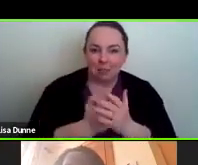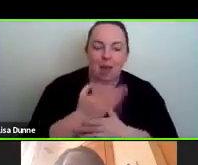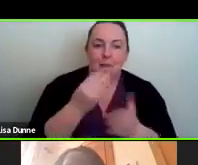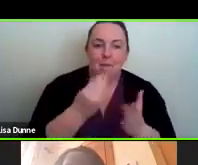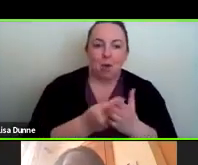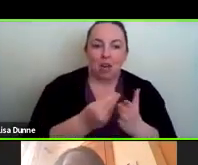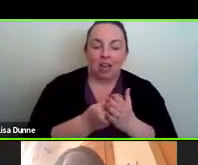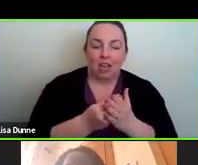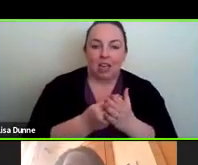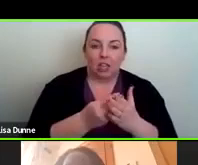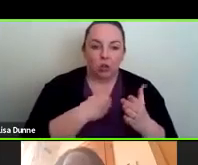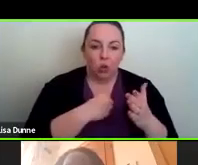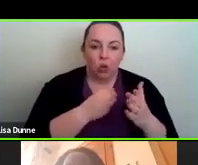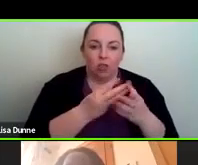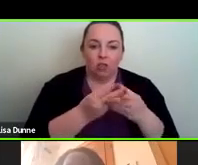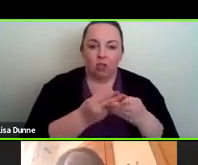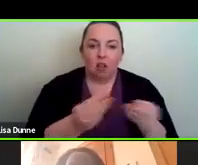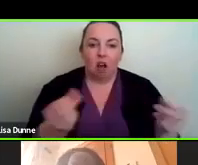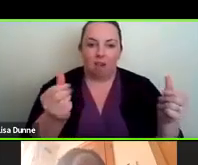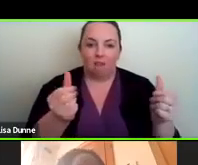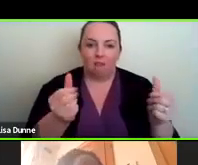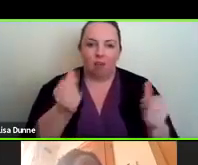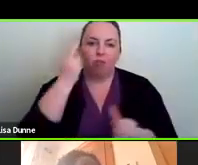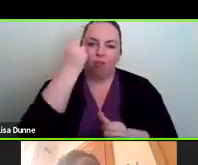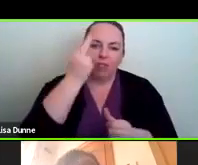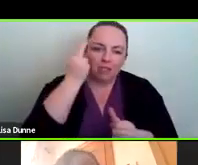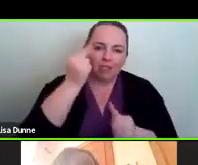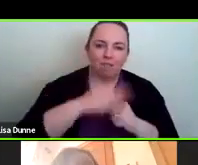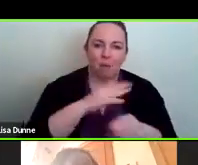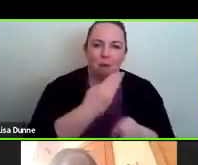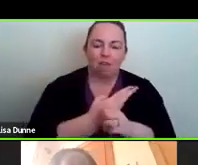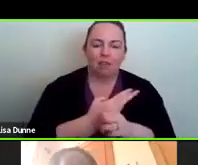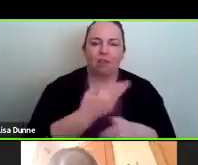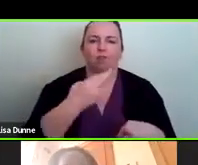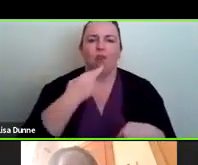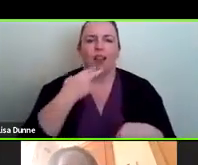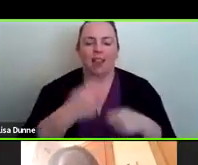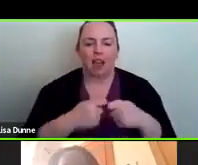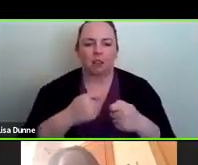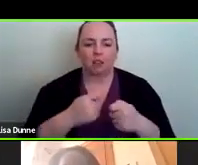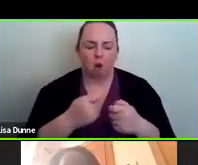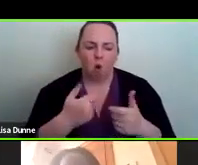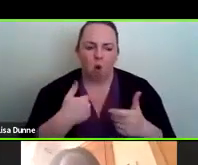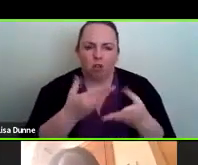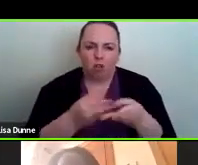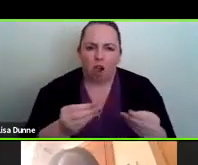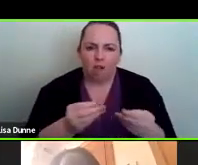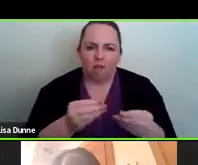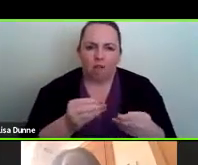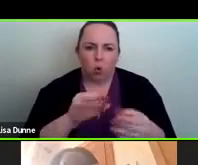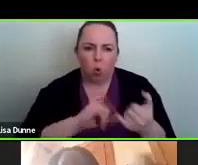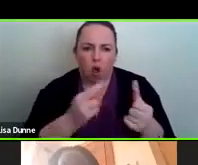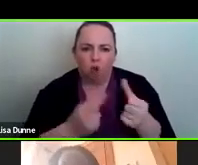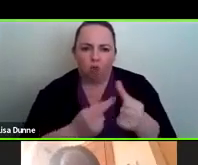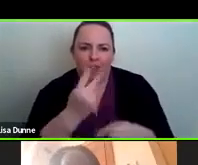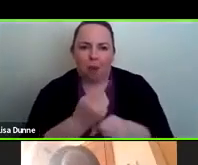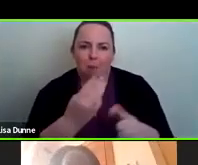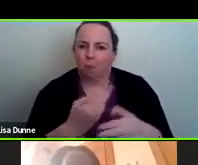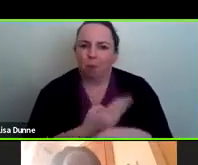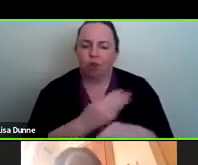address the causes rather than the consequences of poverty, we'd be in a much better position. Great, thank you,